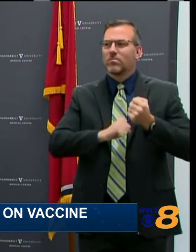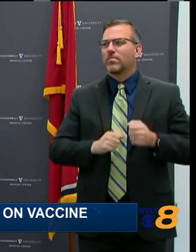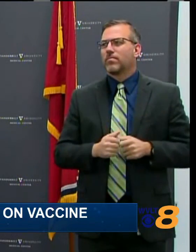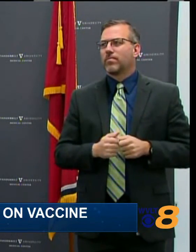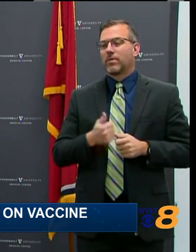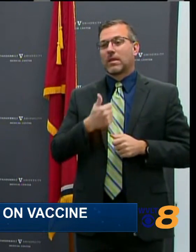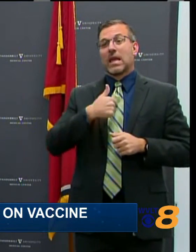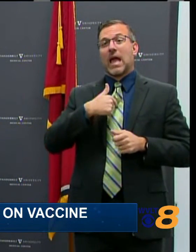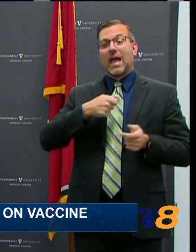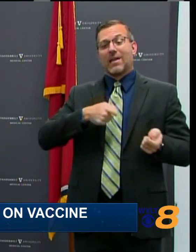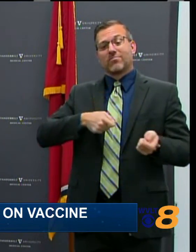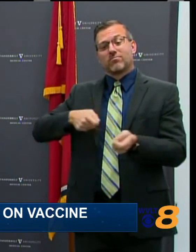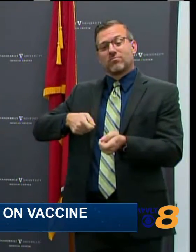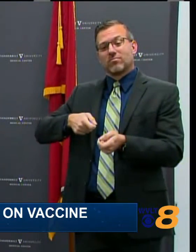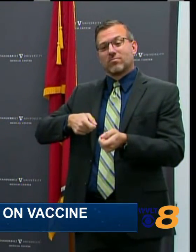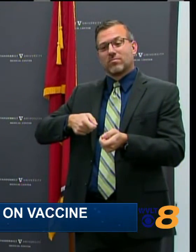tech,